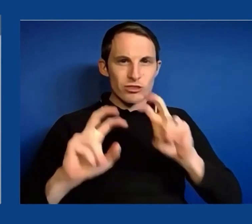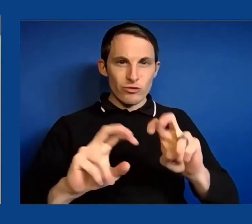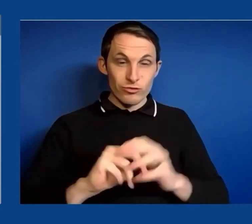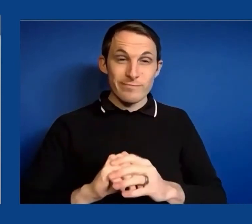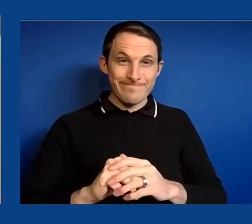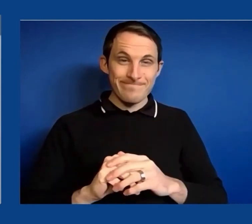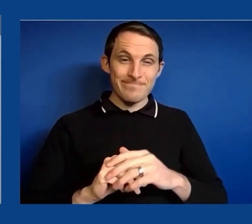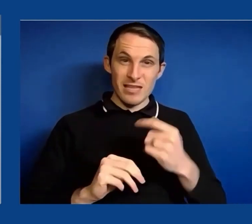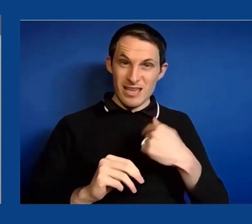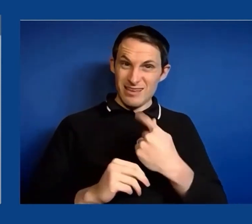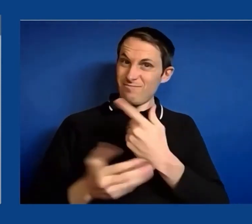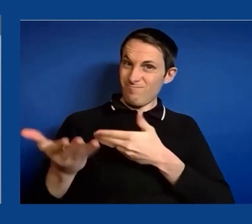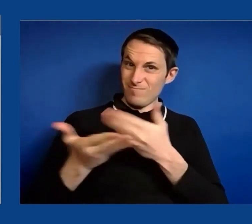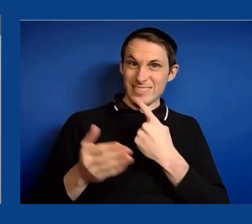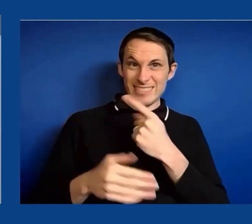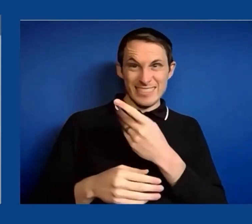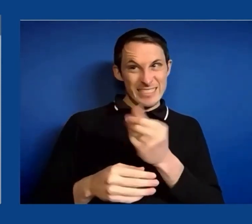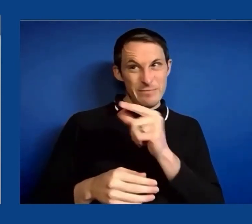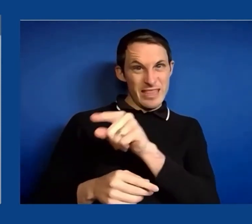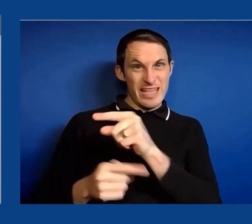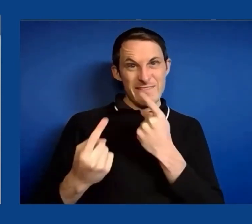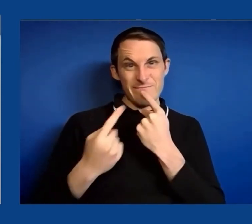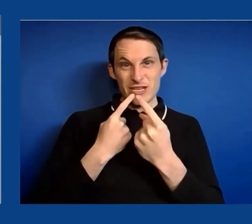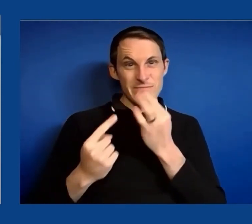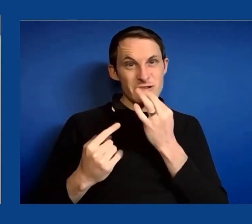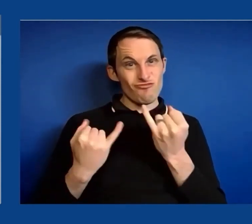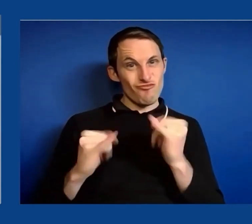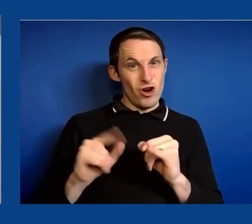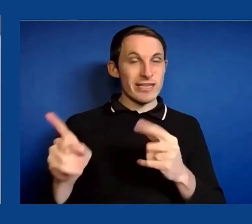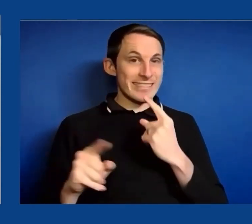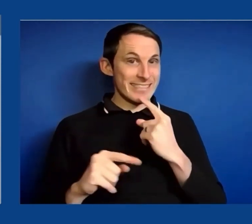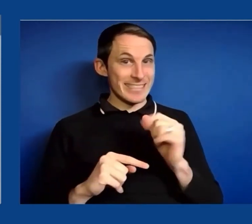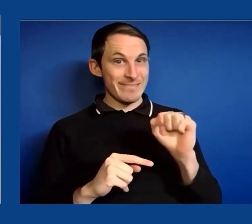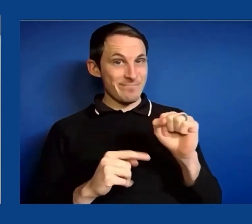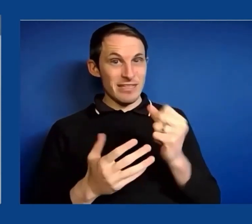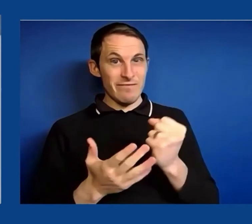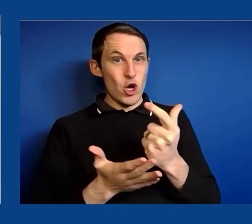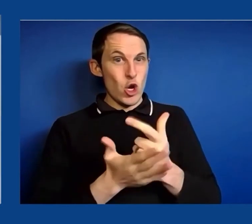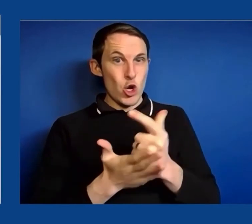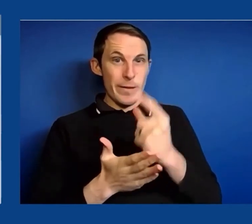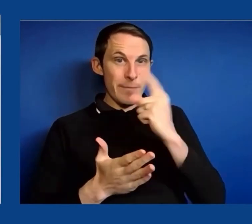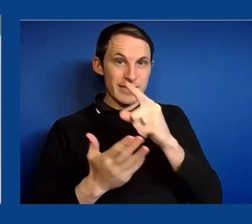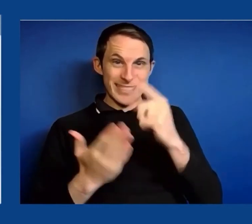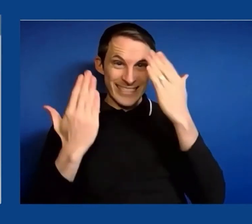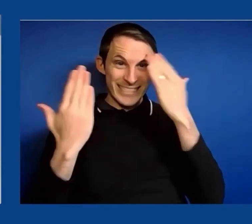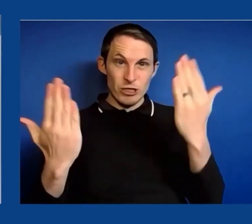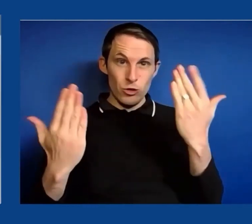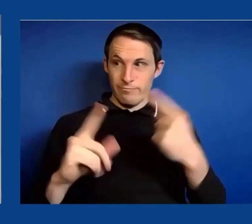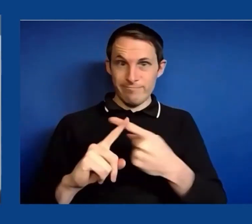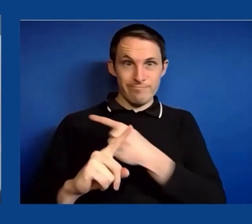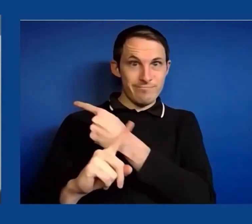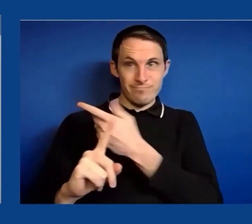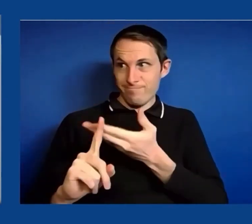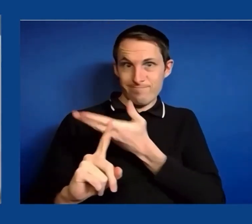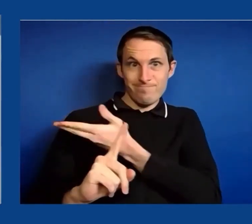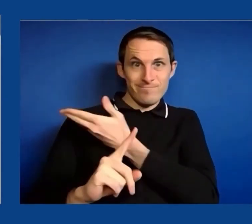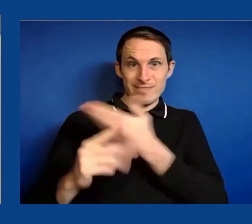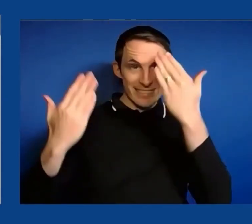this information is a bit wrong. And he said, yes, a lot of the people didn't know who they were or